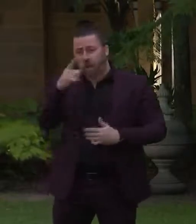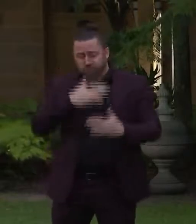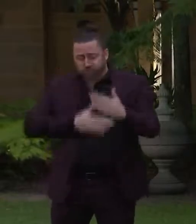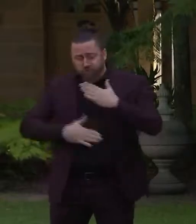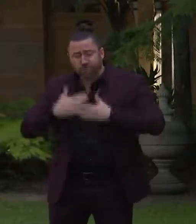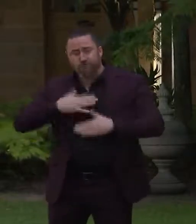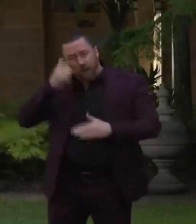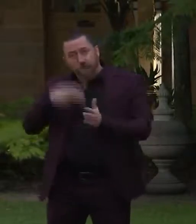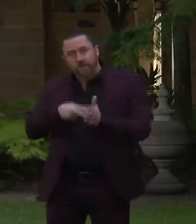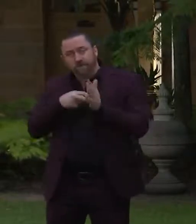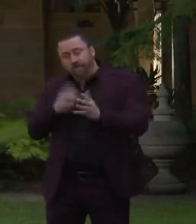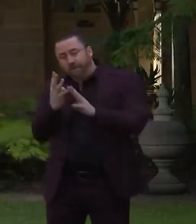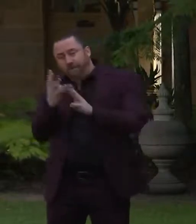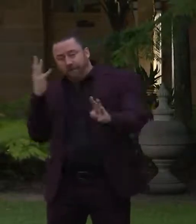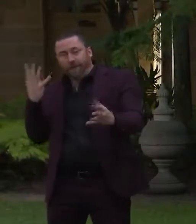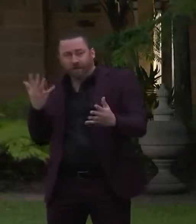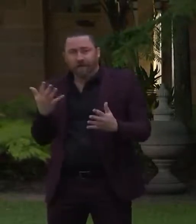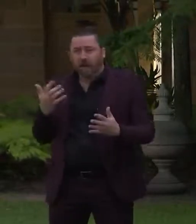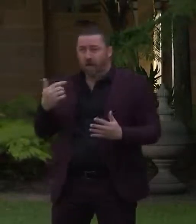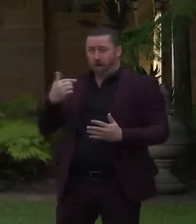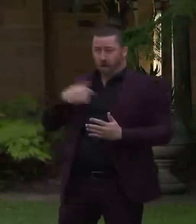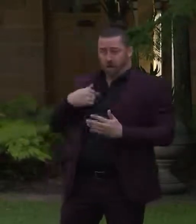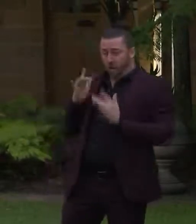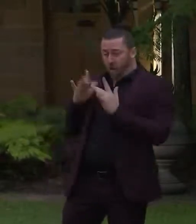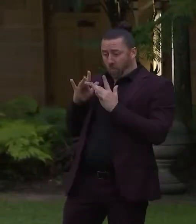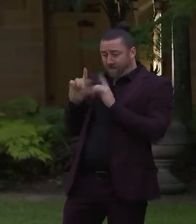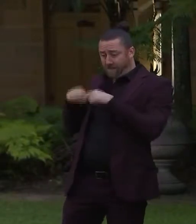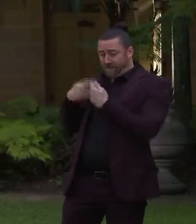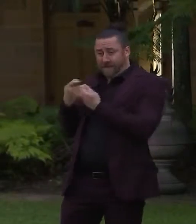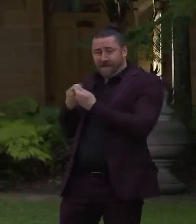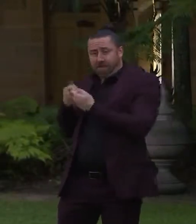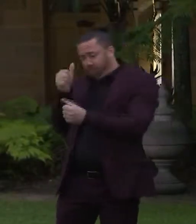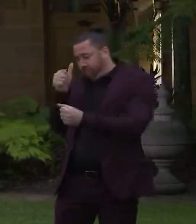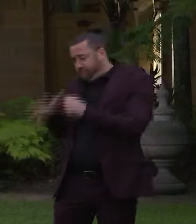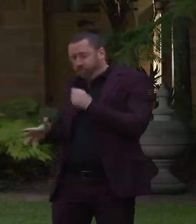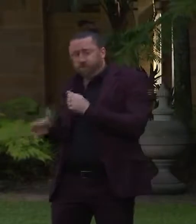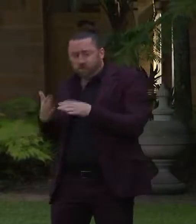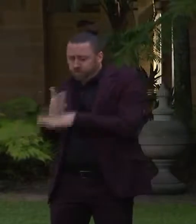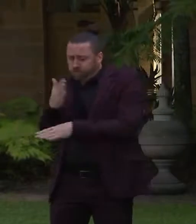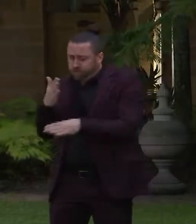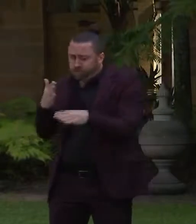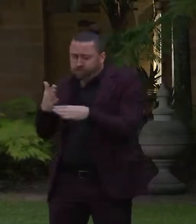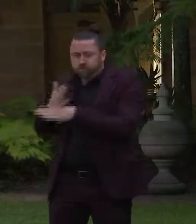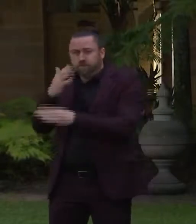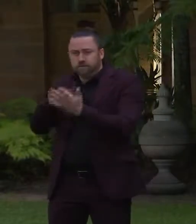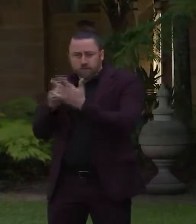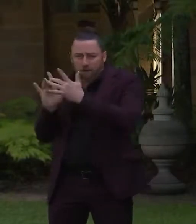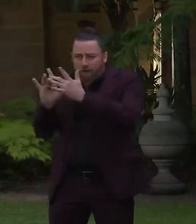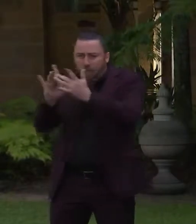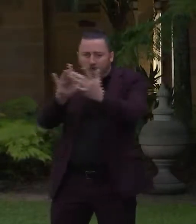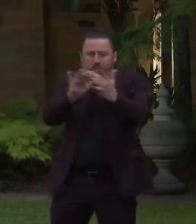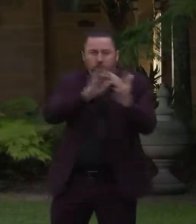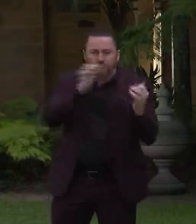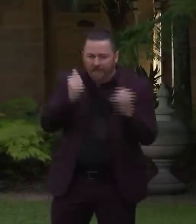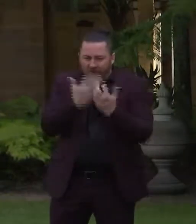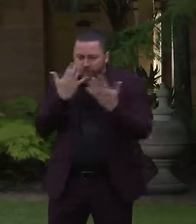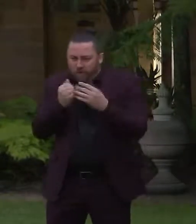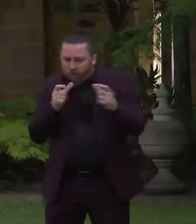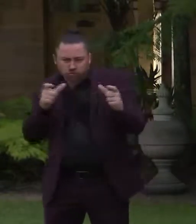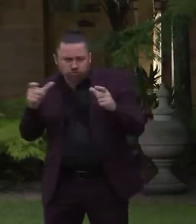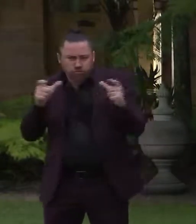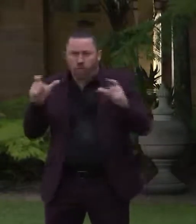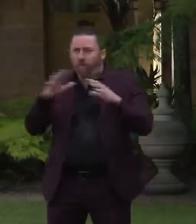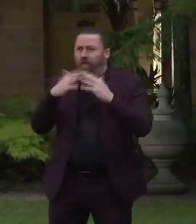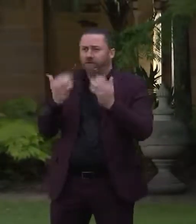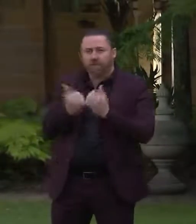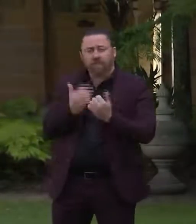forward. This is a big load on the health system, but the health system will manage it and will test everyone who comes forward. That's